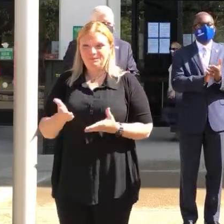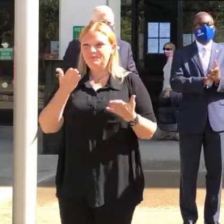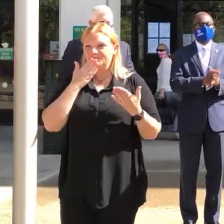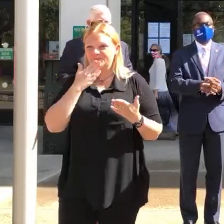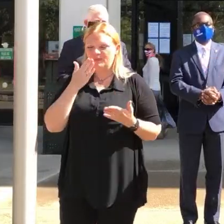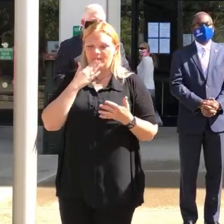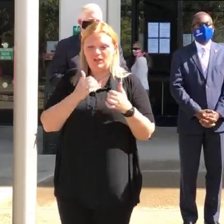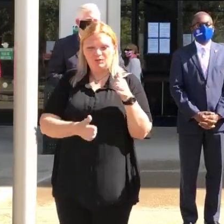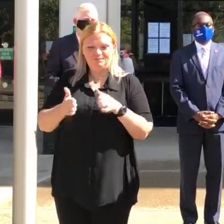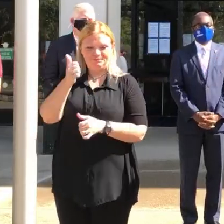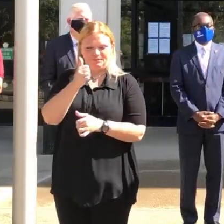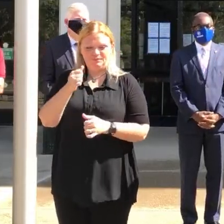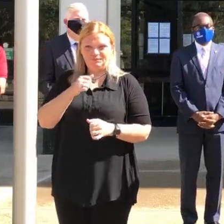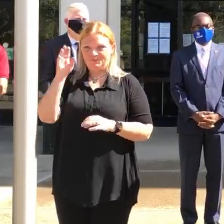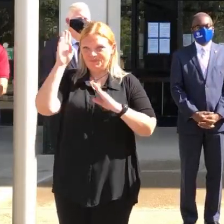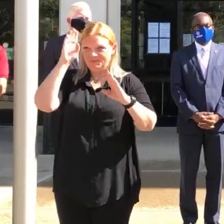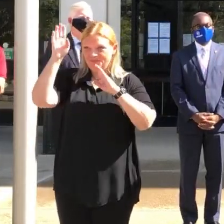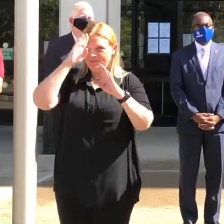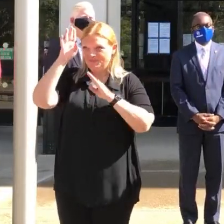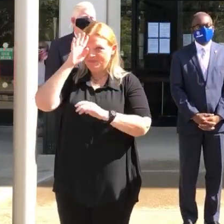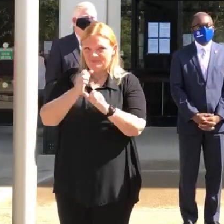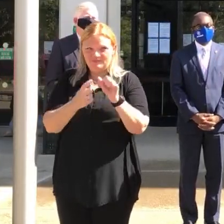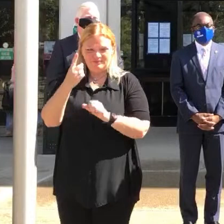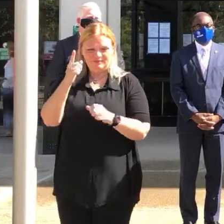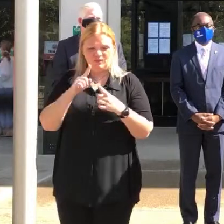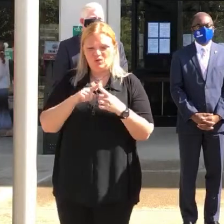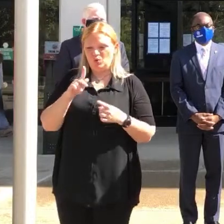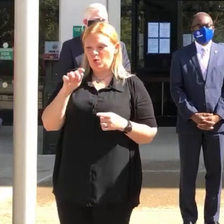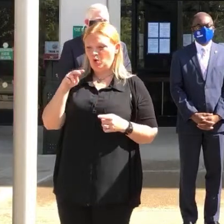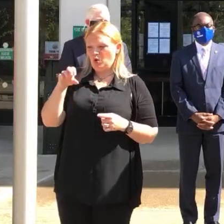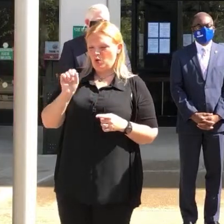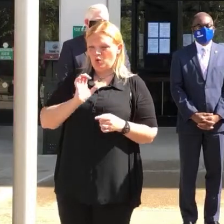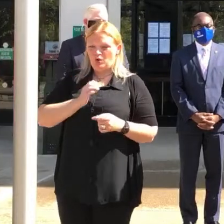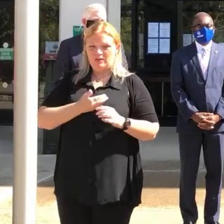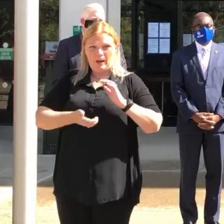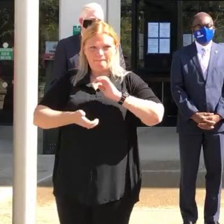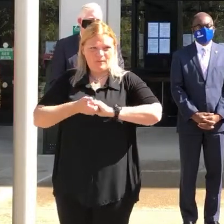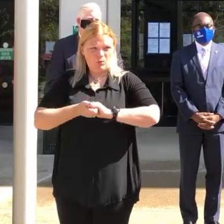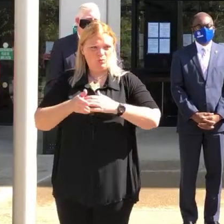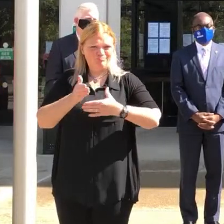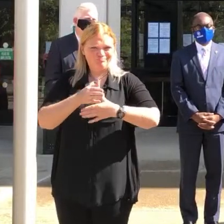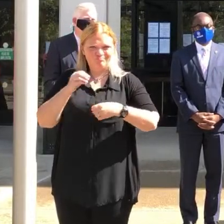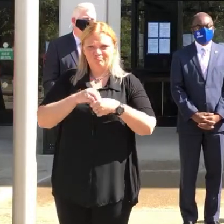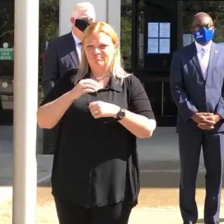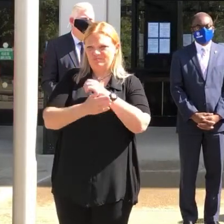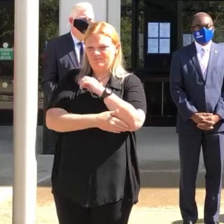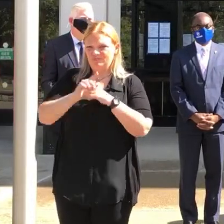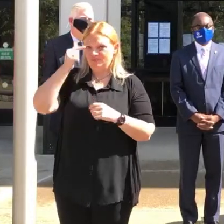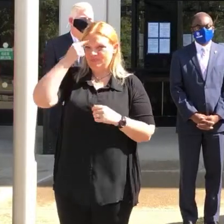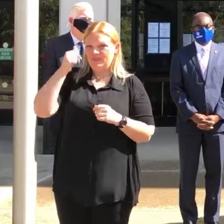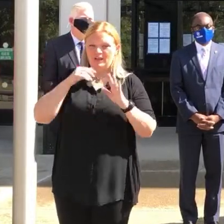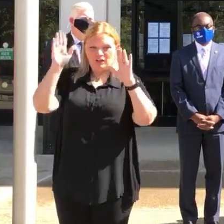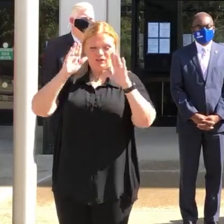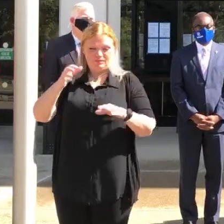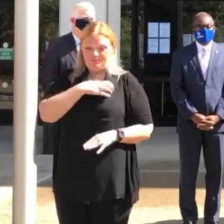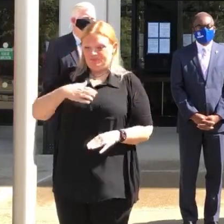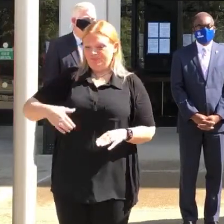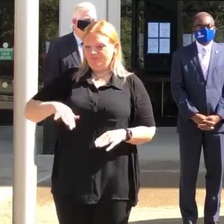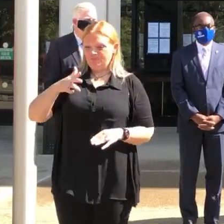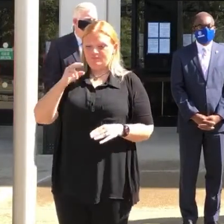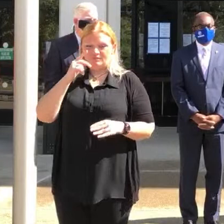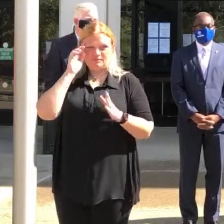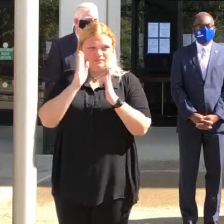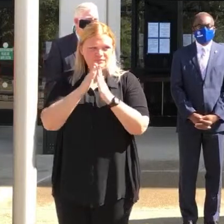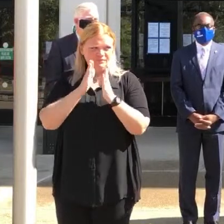Thank you, County Executive. Greetings, everyone, to Clerk Kearns, our partner in county government, and our great Mayor, Byron Brown of the City